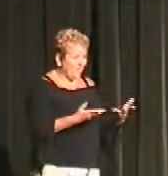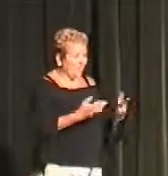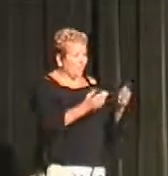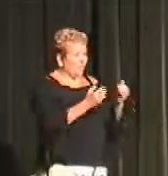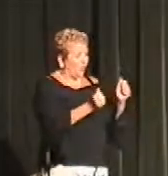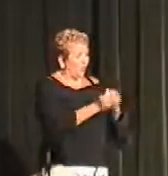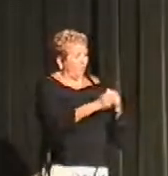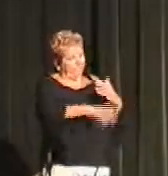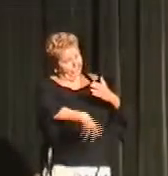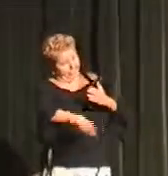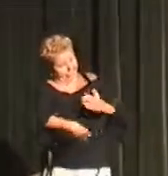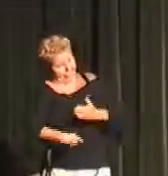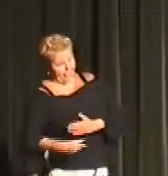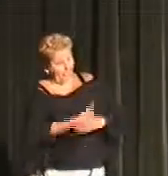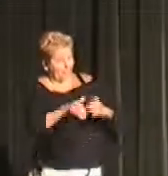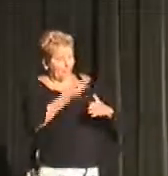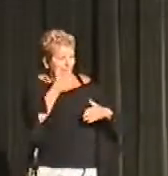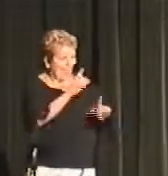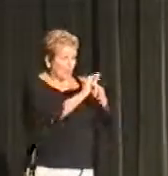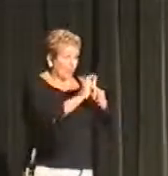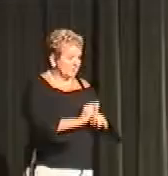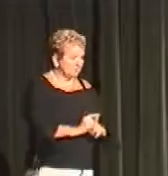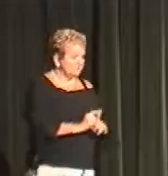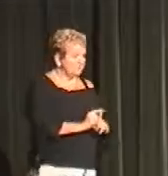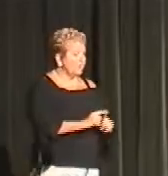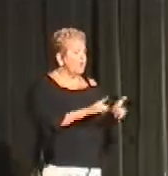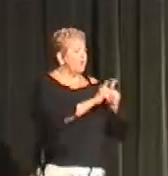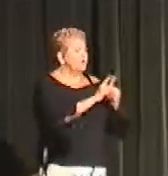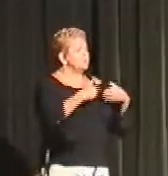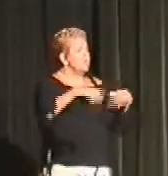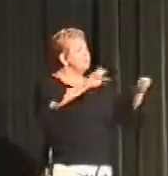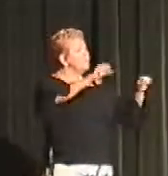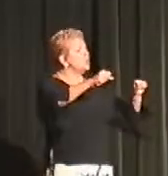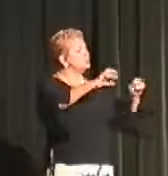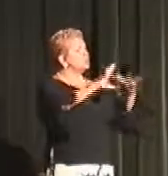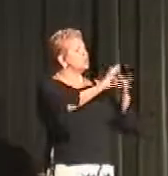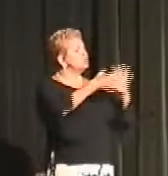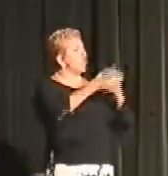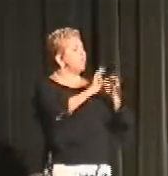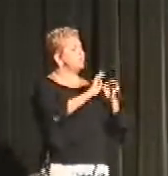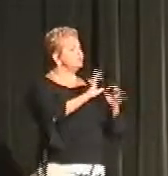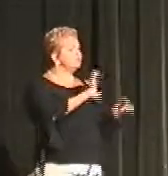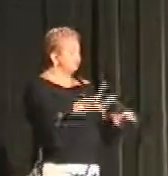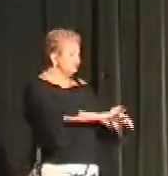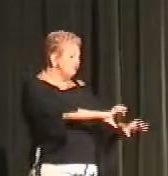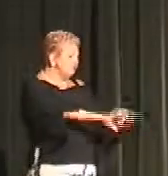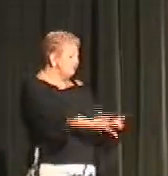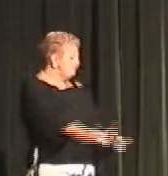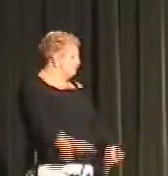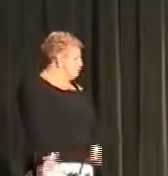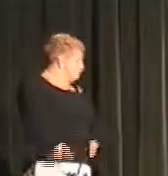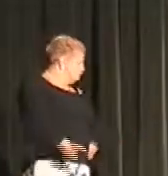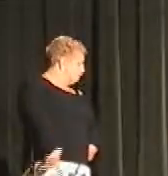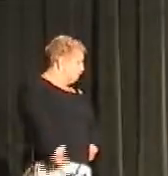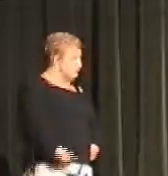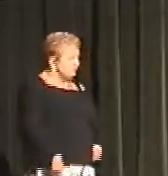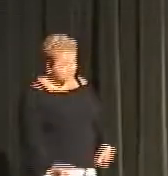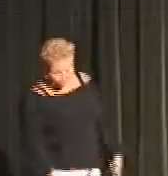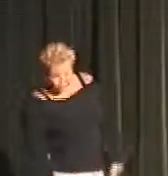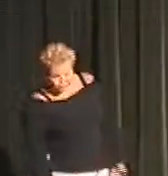I wore motorcycle chains on my wrists and my ankles. I was barefoot most of the first couple of years. I had a motorcycle jacket that